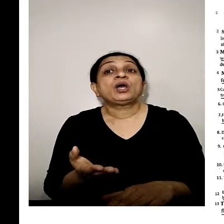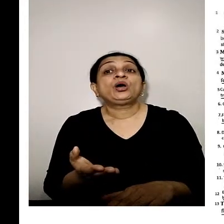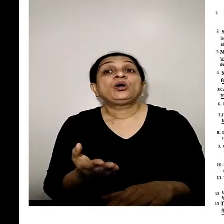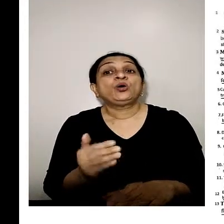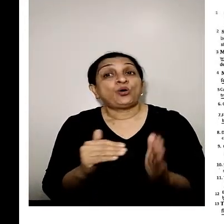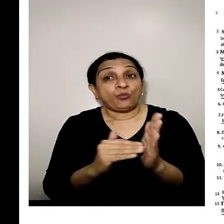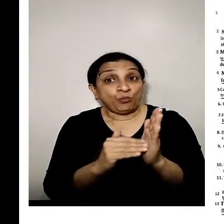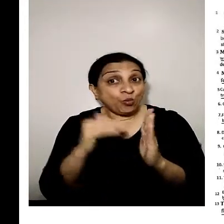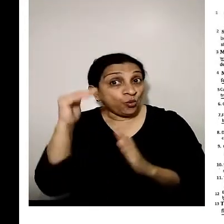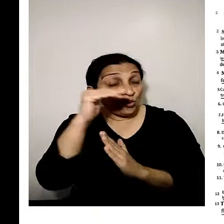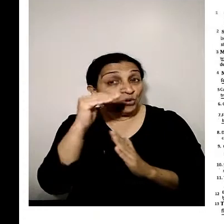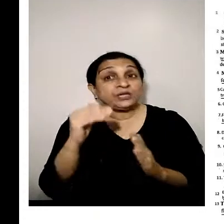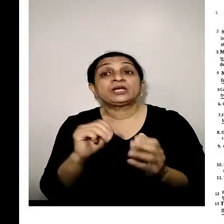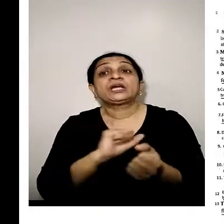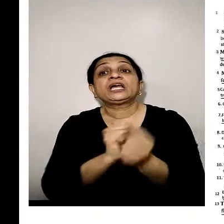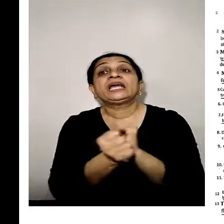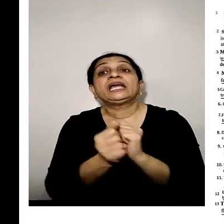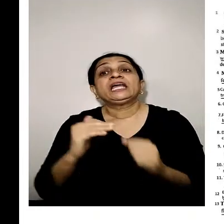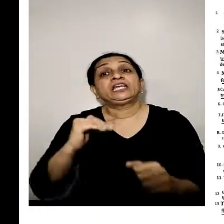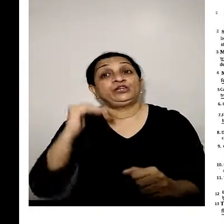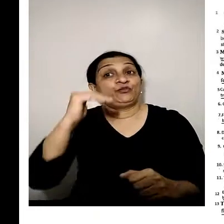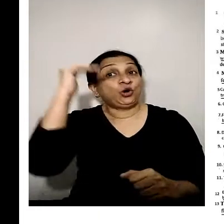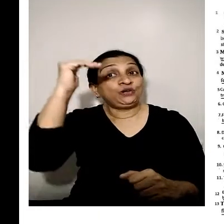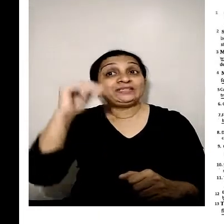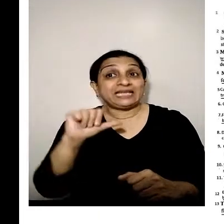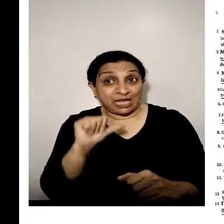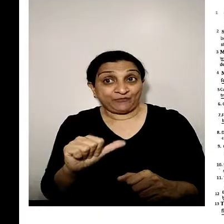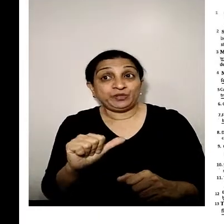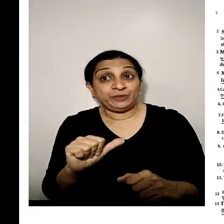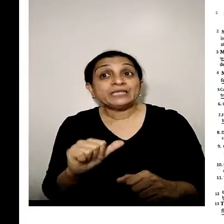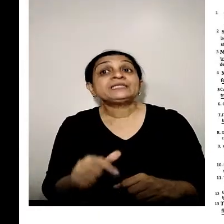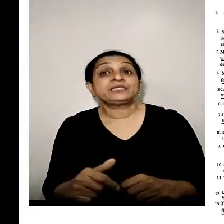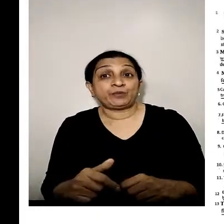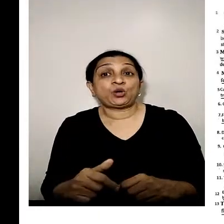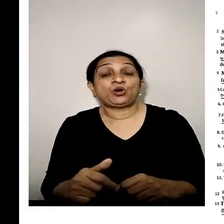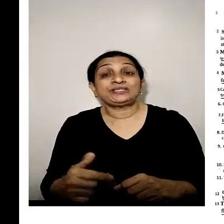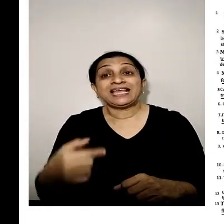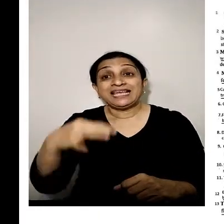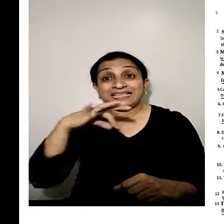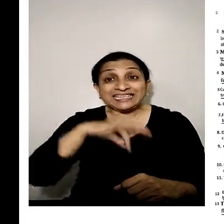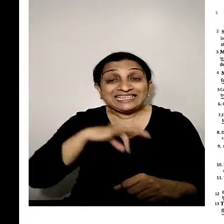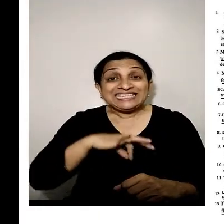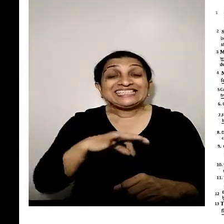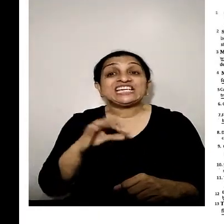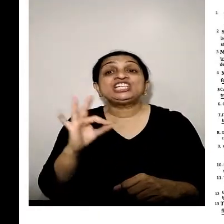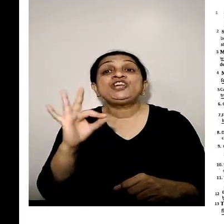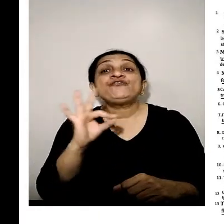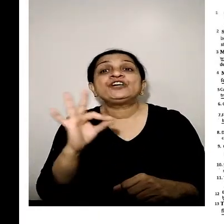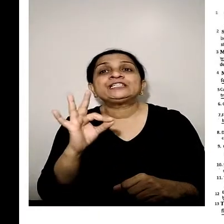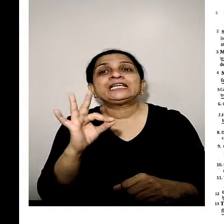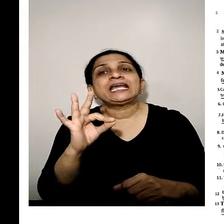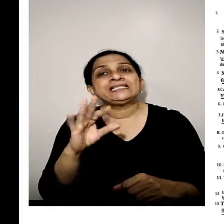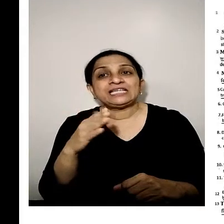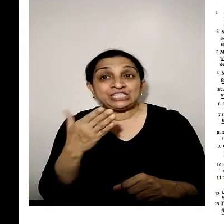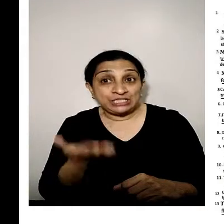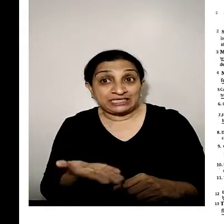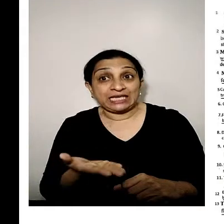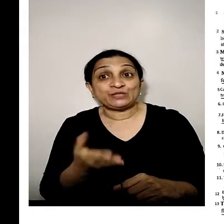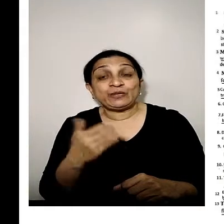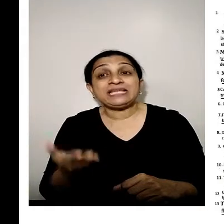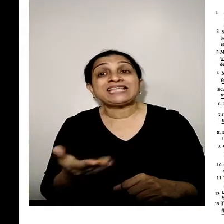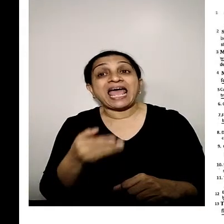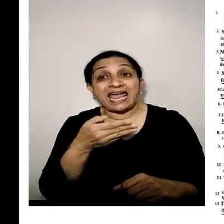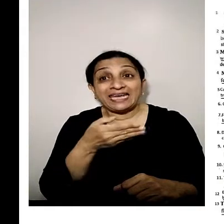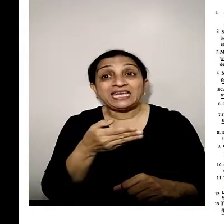are more evolved than amphibians because the internal fertilization